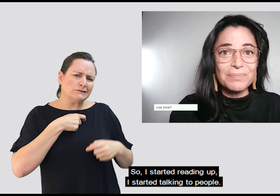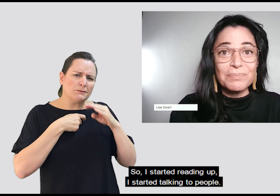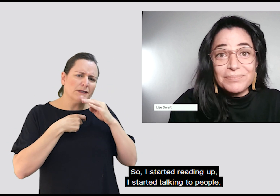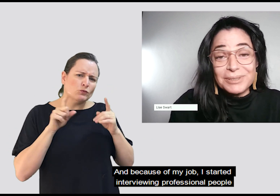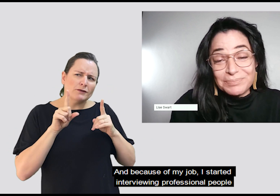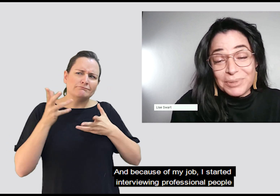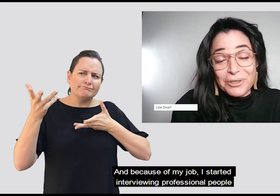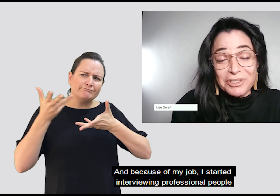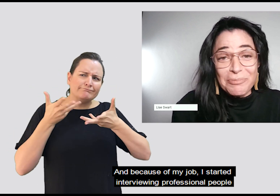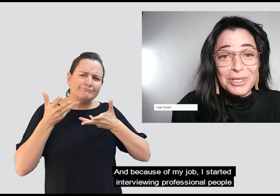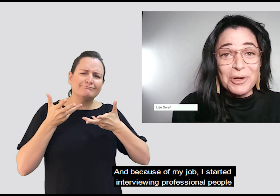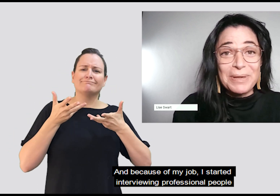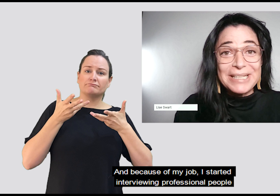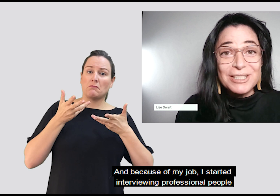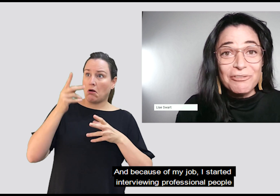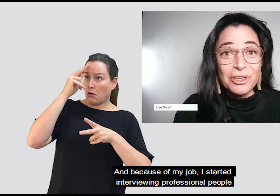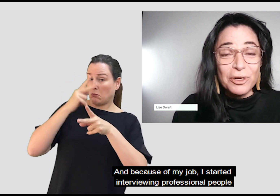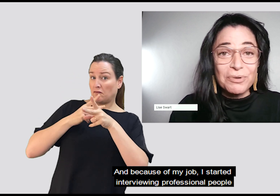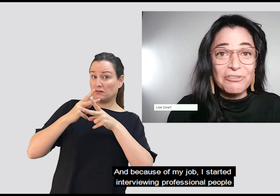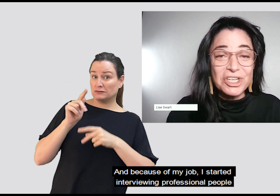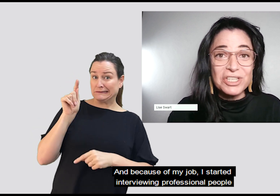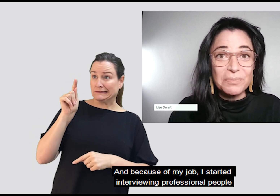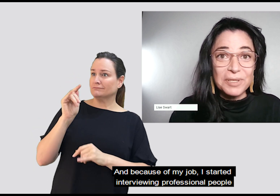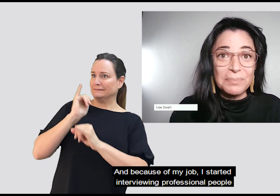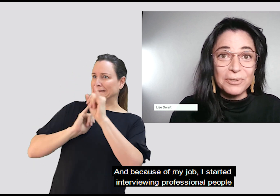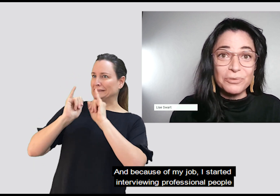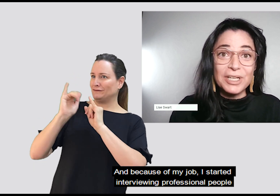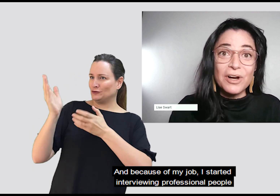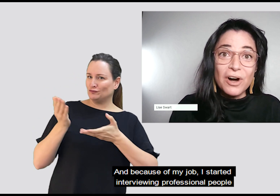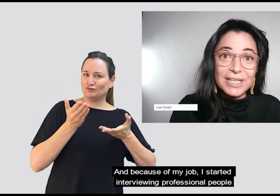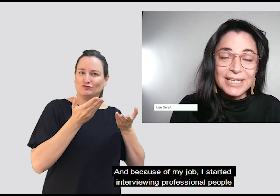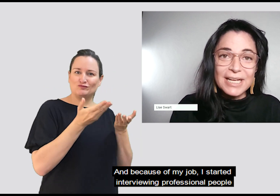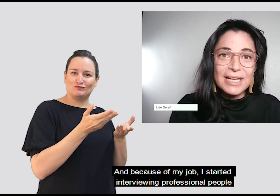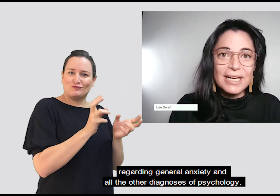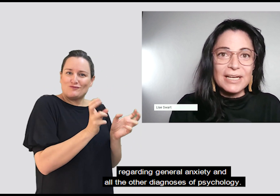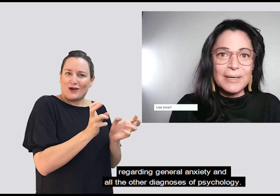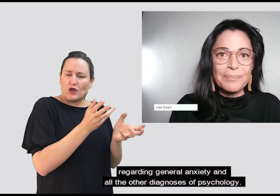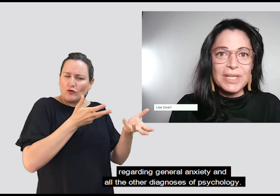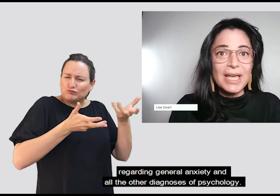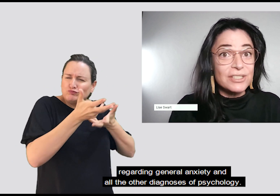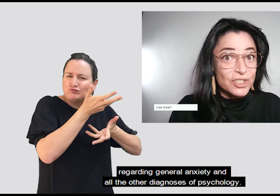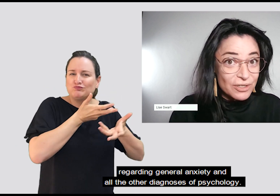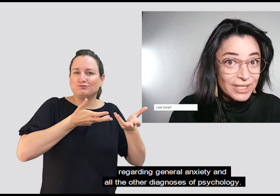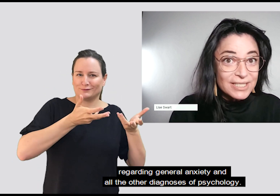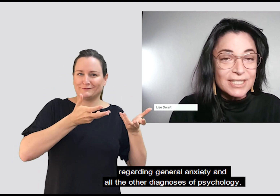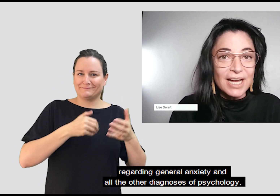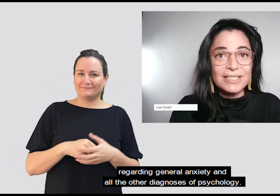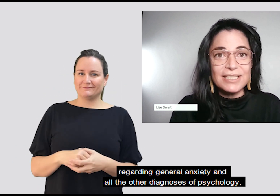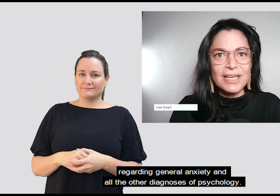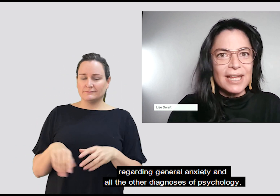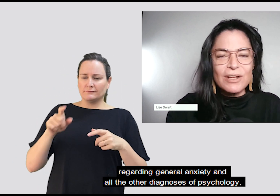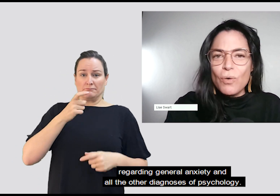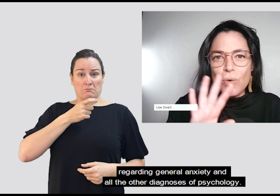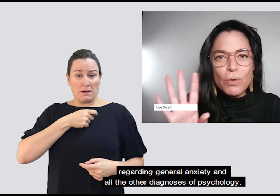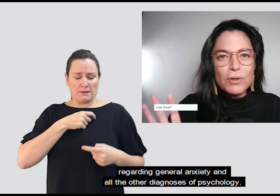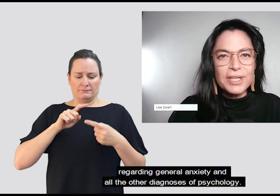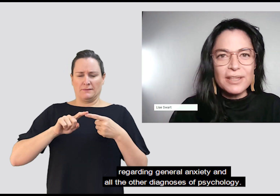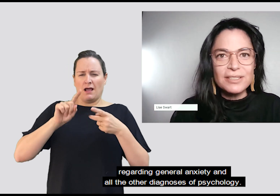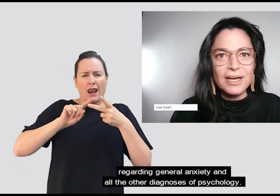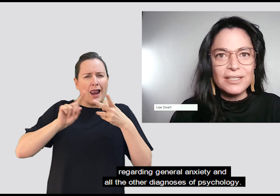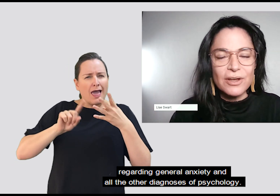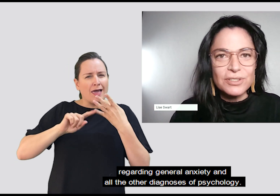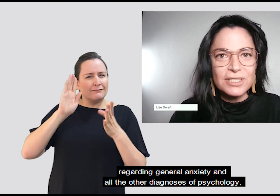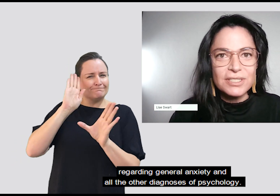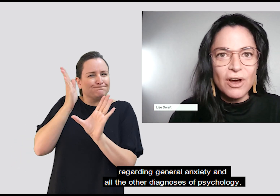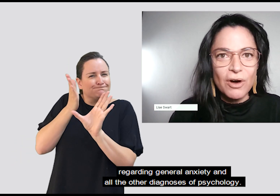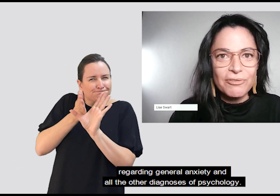I started, because of my job, interviewing professional people regarding general anxiety and all